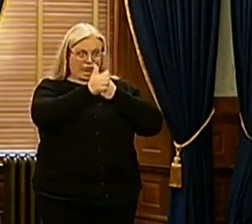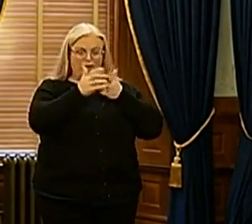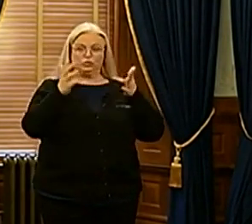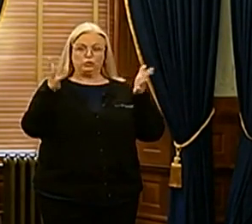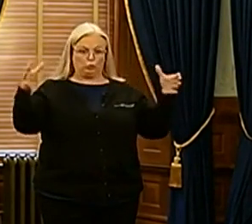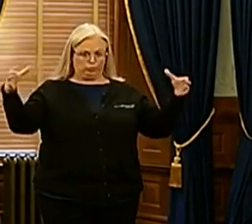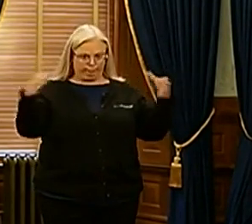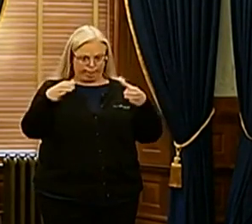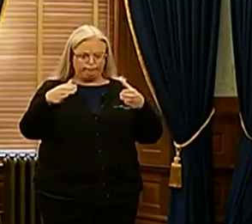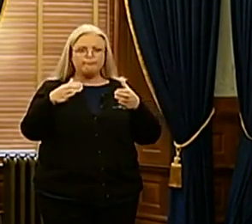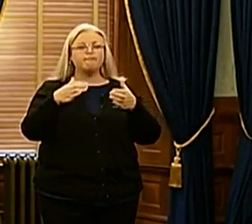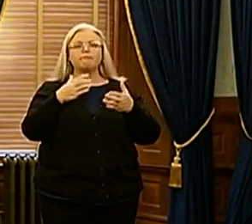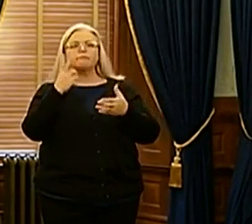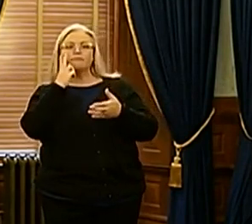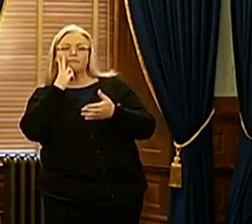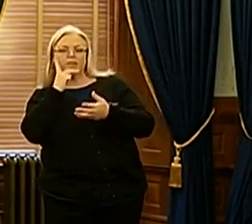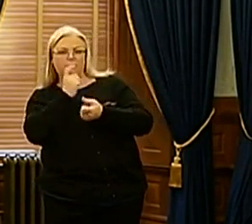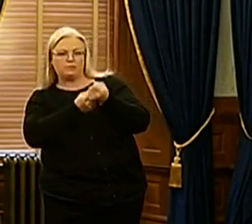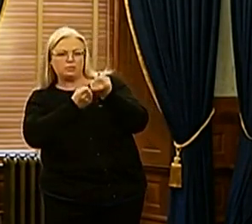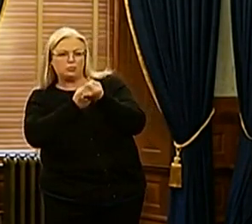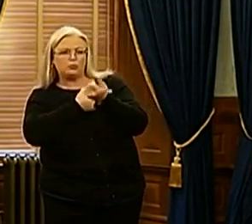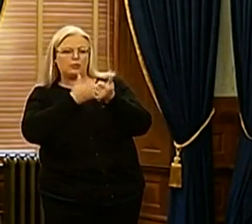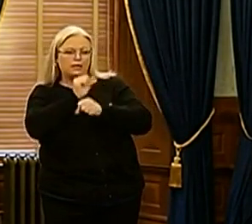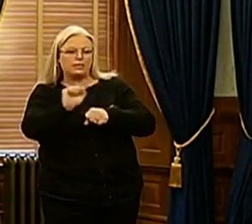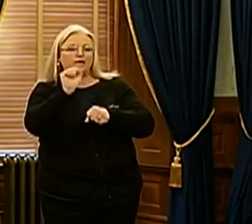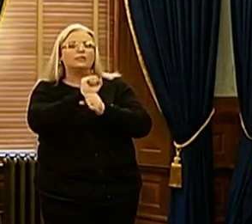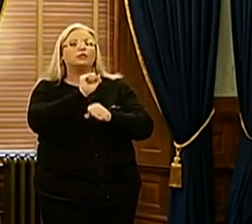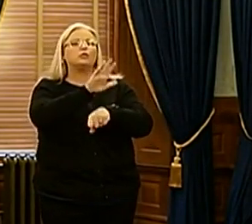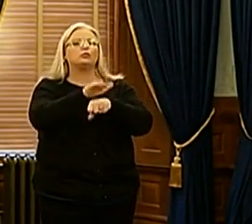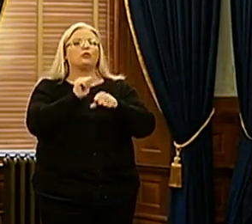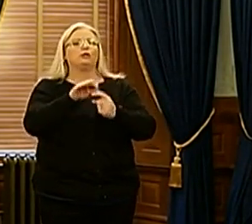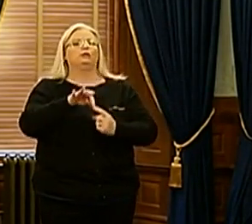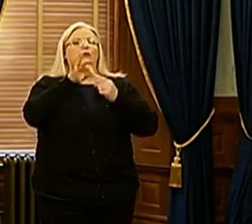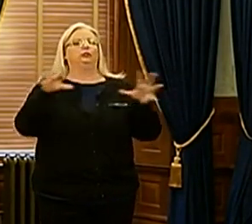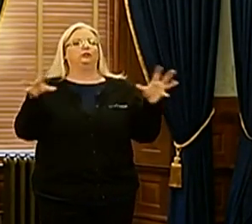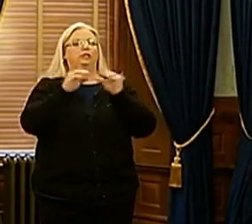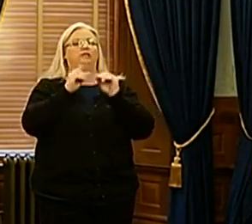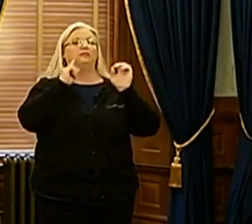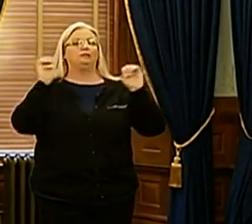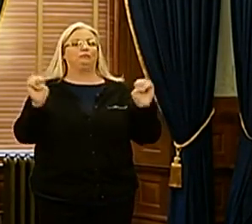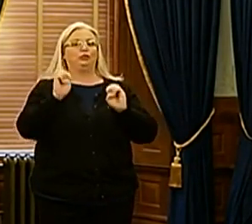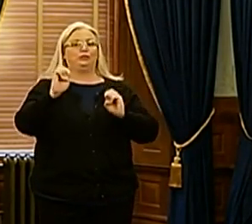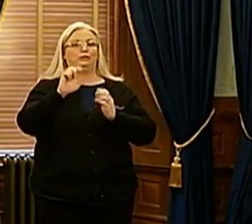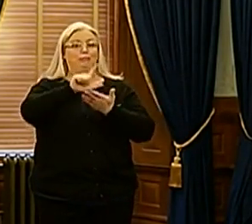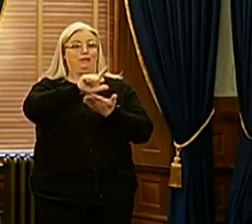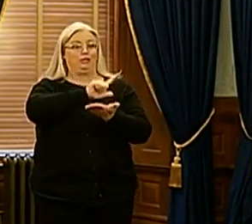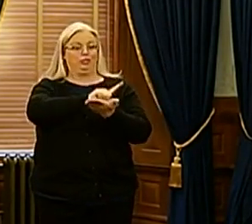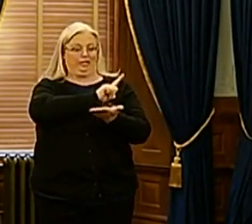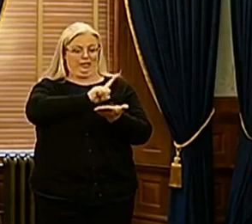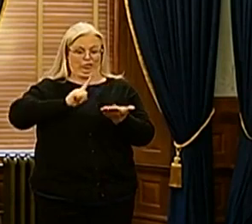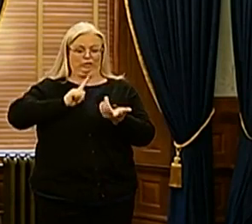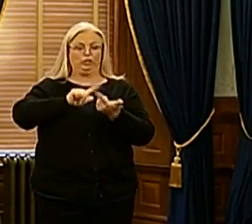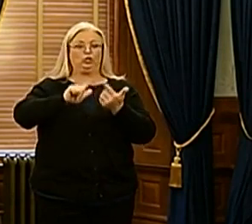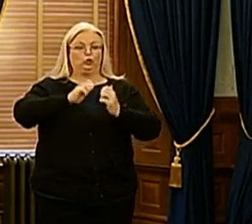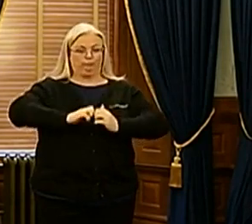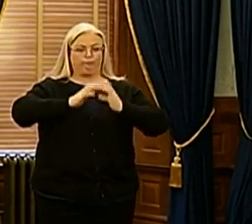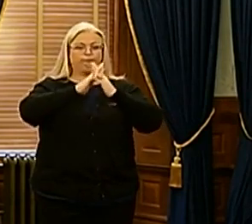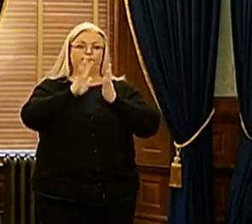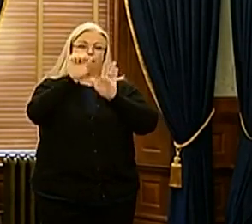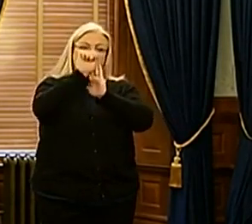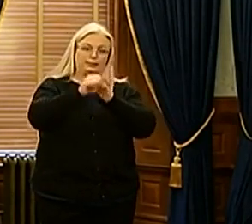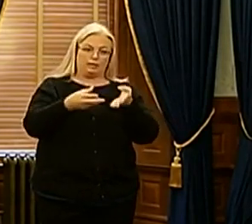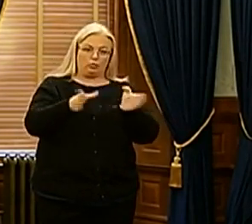my efforts to call a special session for emergency legislation to implement a statewide mask